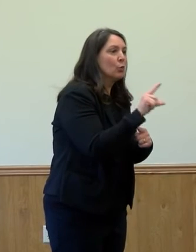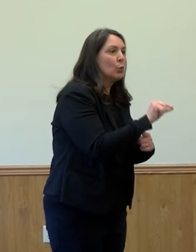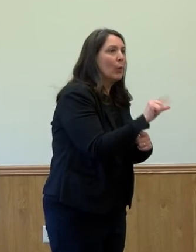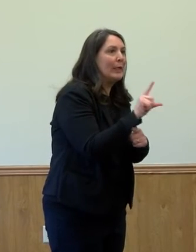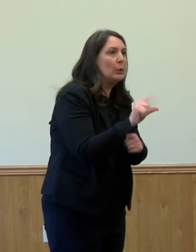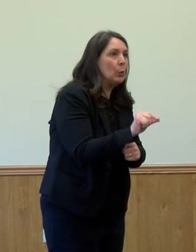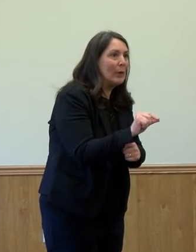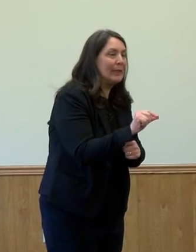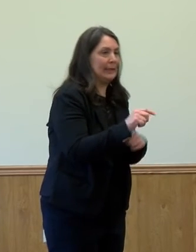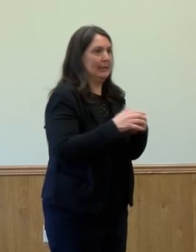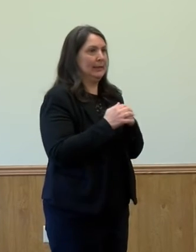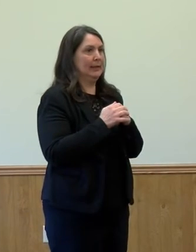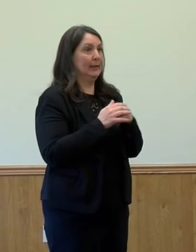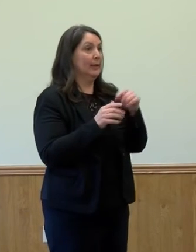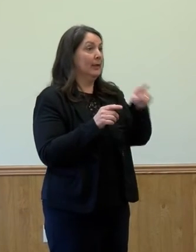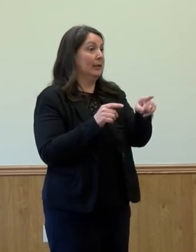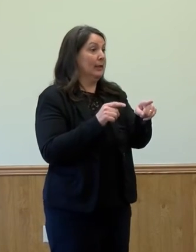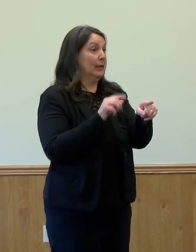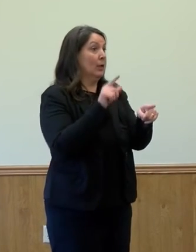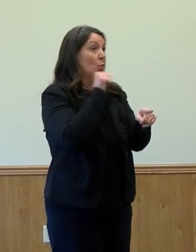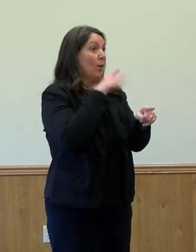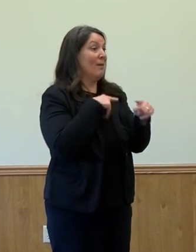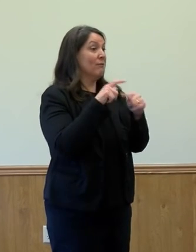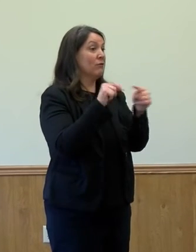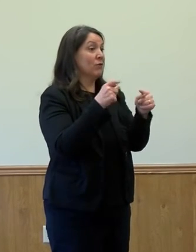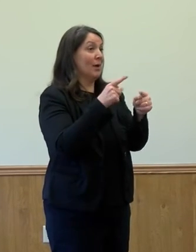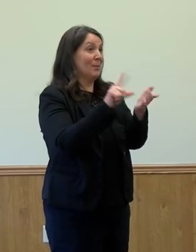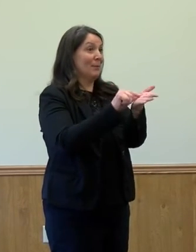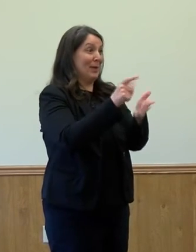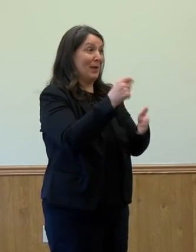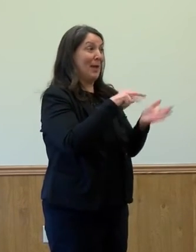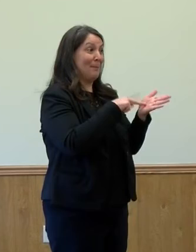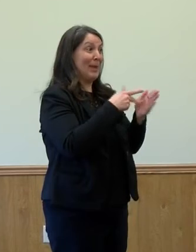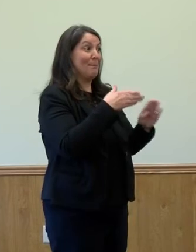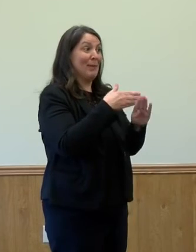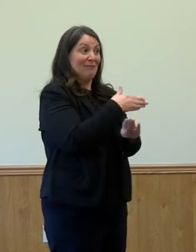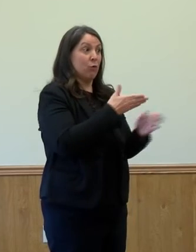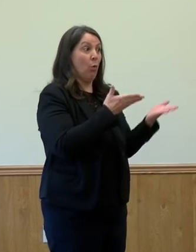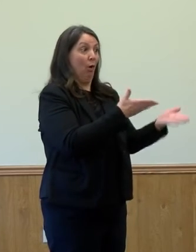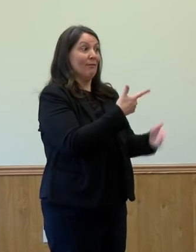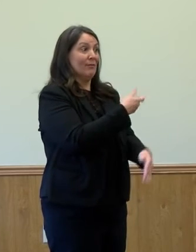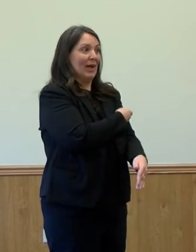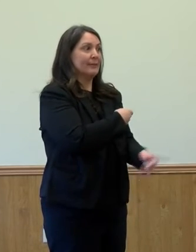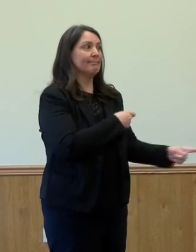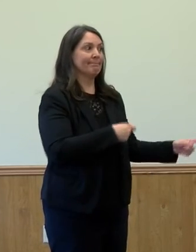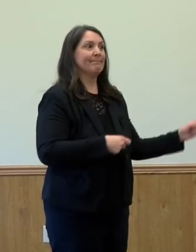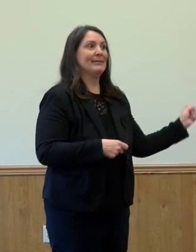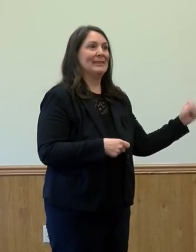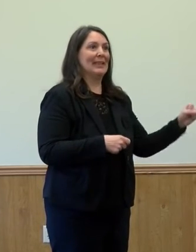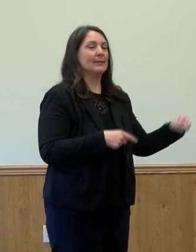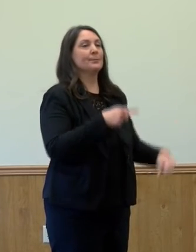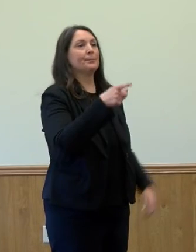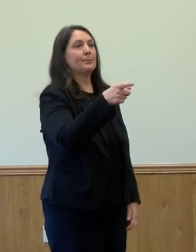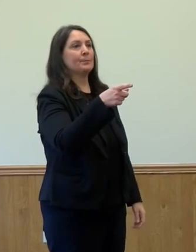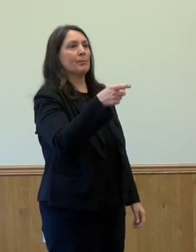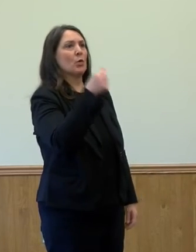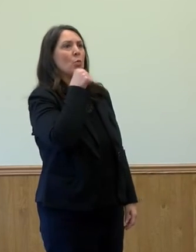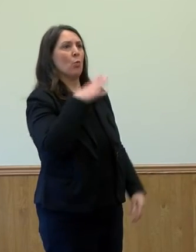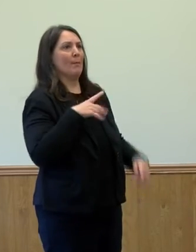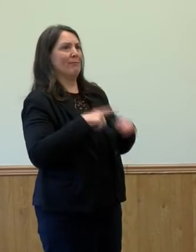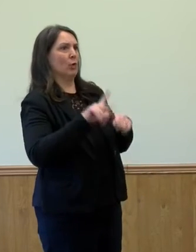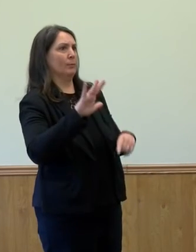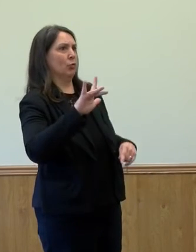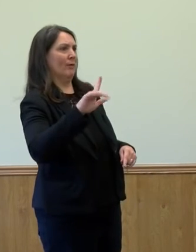prior to that. Yeah. Okay. And going back to what you're talking about on the UD point, you know, LSF saying that people are coming into the ER